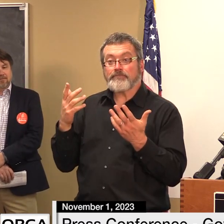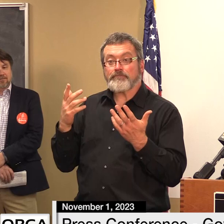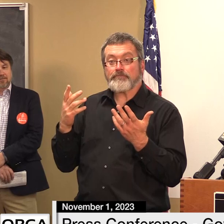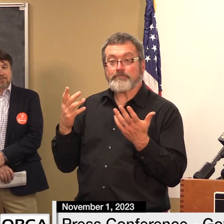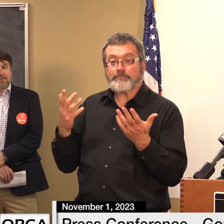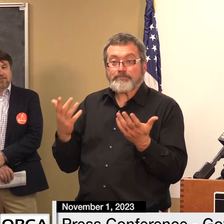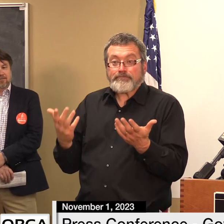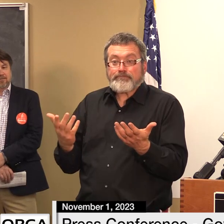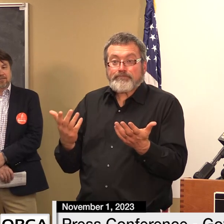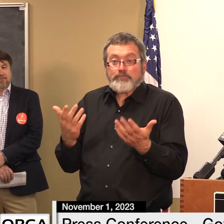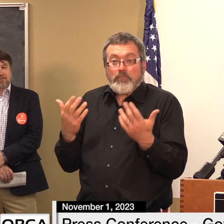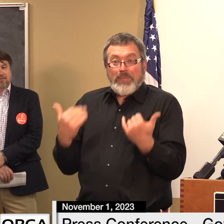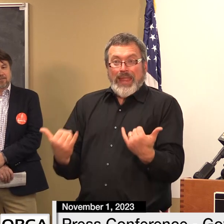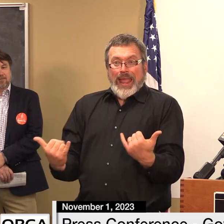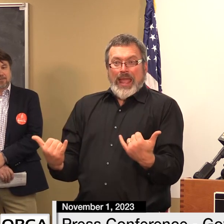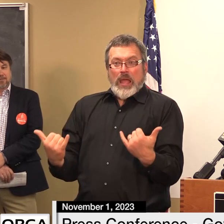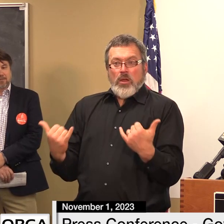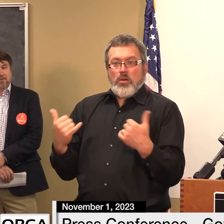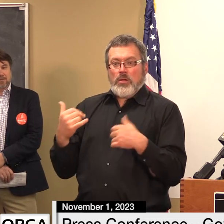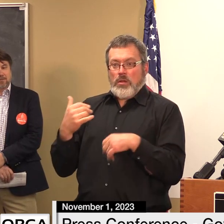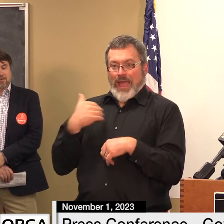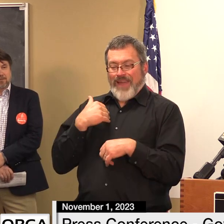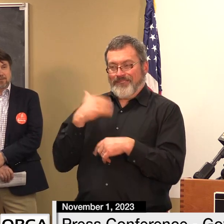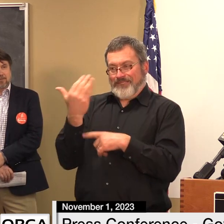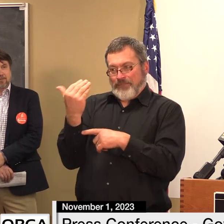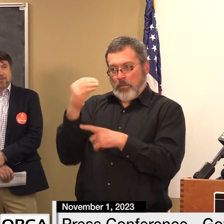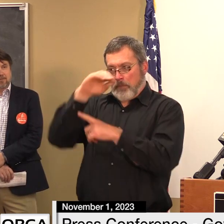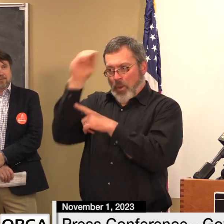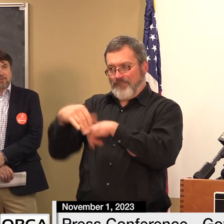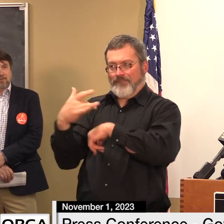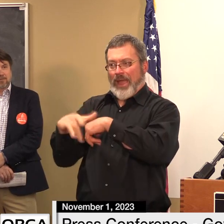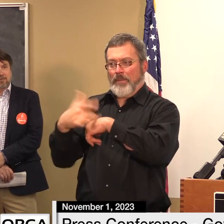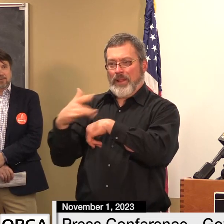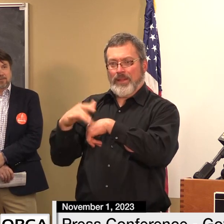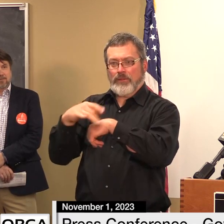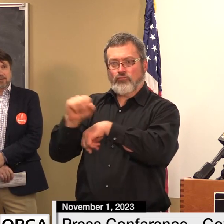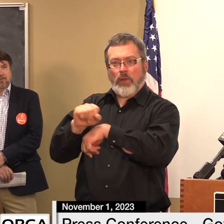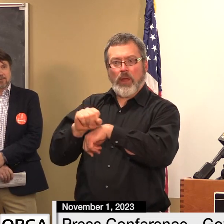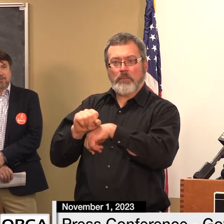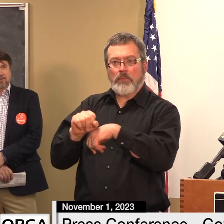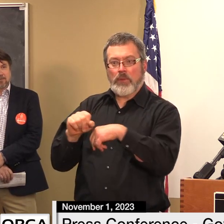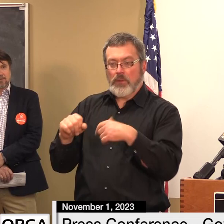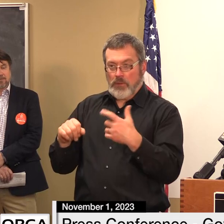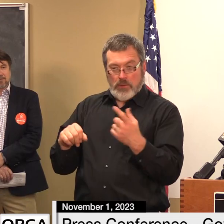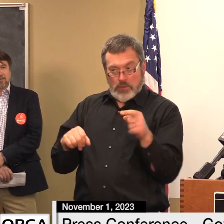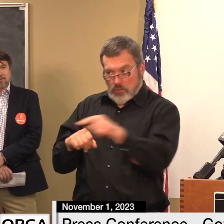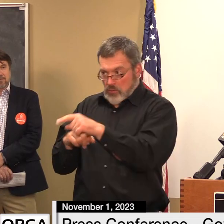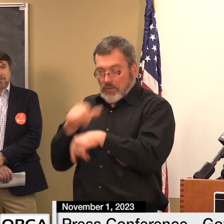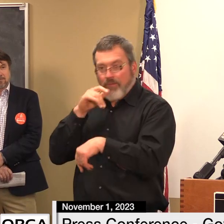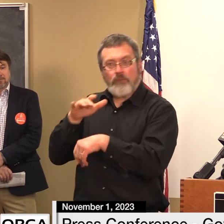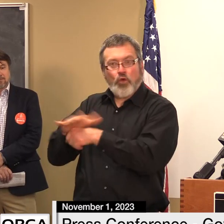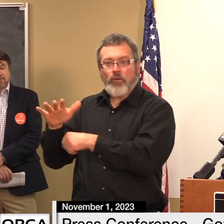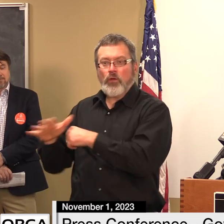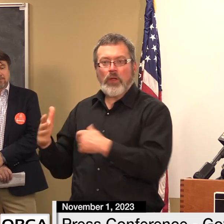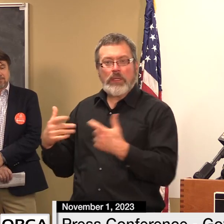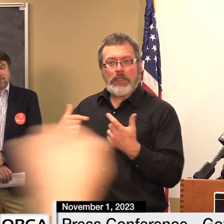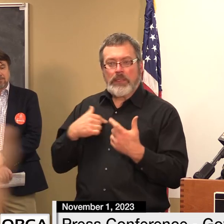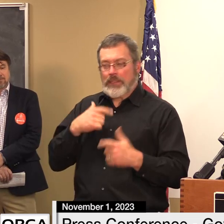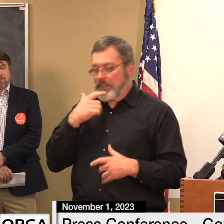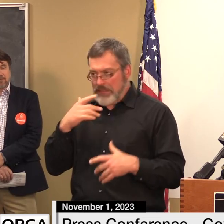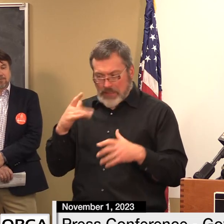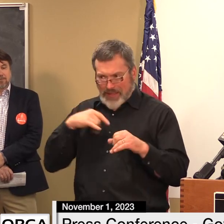15% vacancy rate right now, we have 51 sworn positions that are not filled. We have had to reallocate resources,